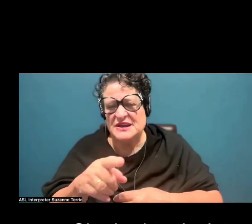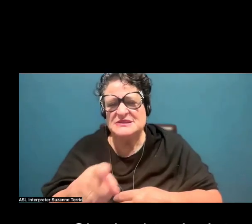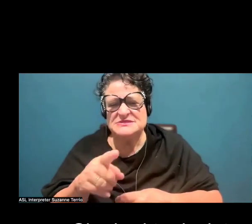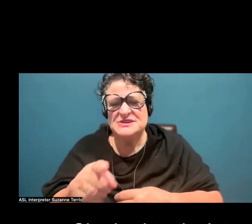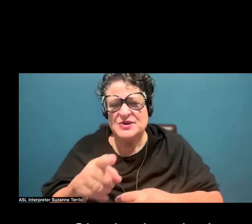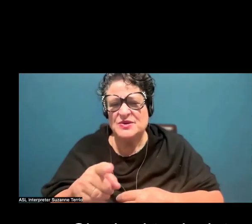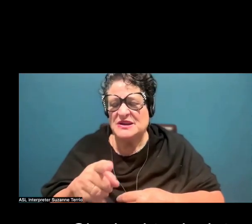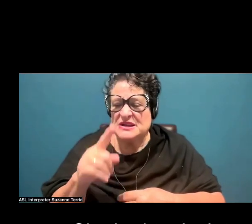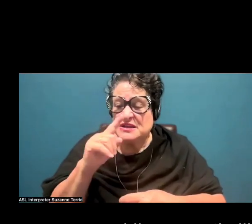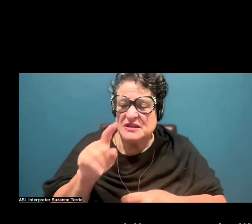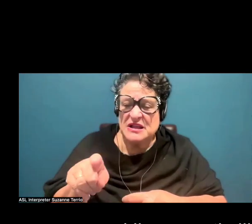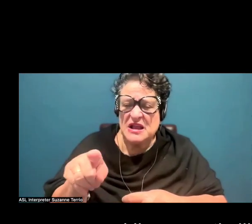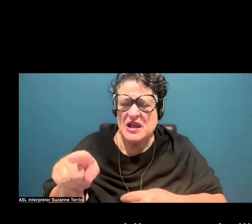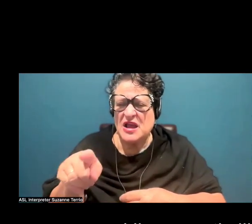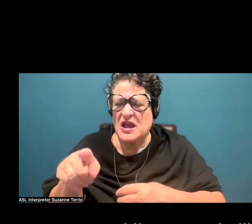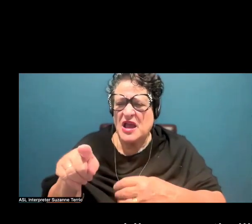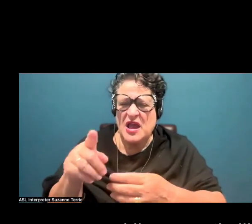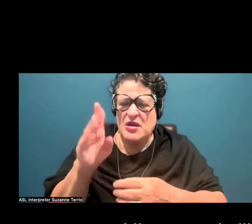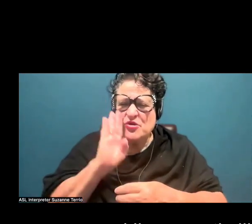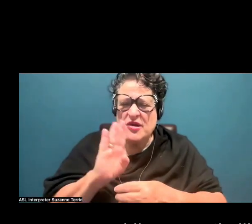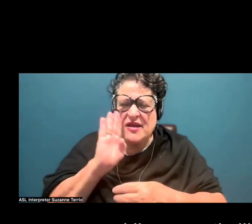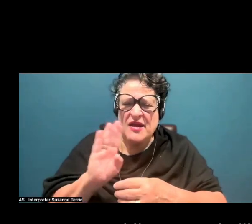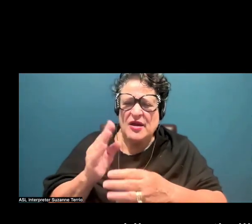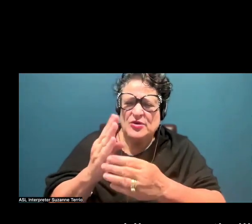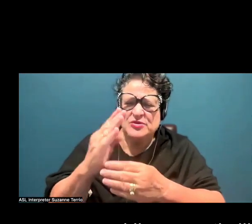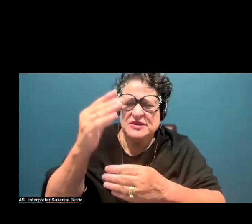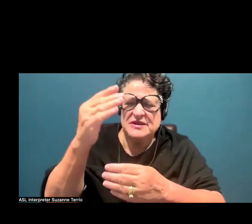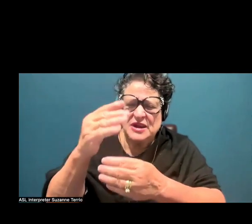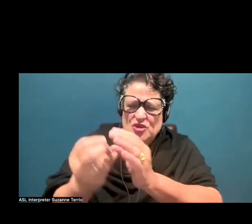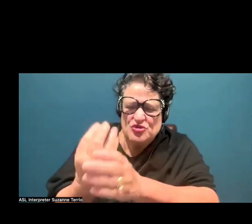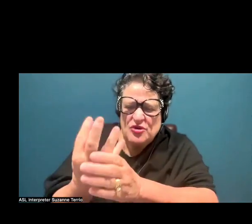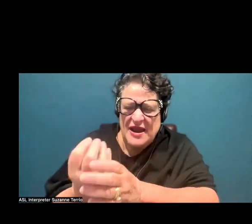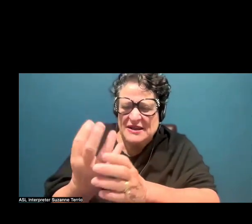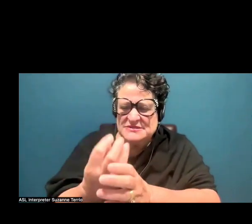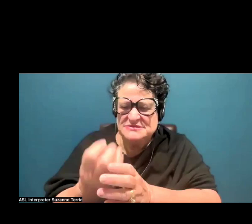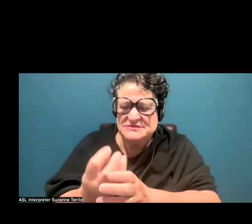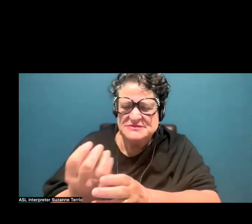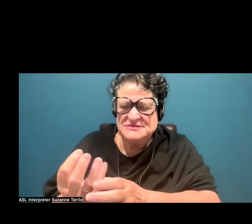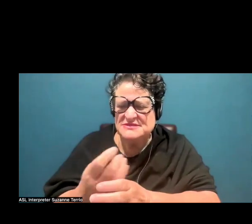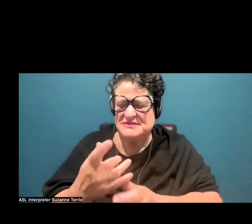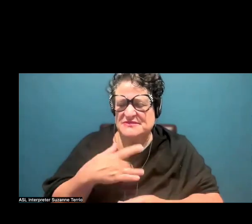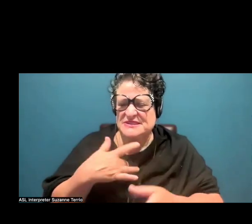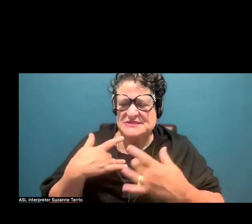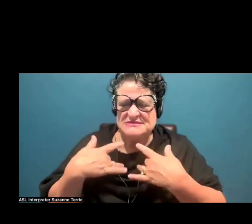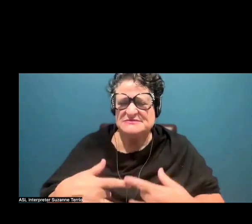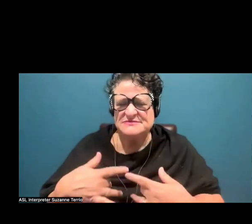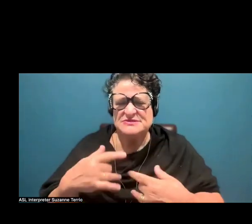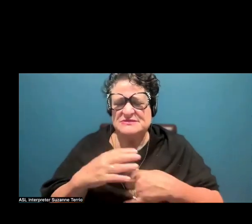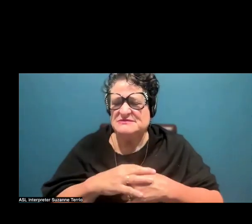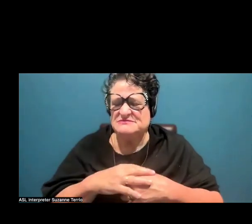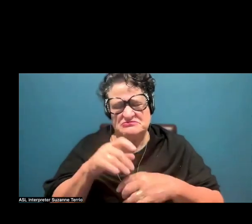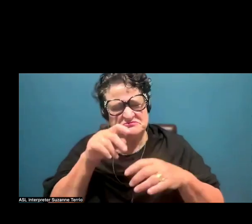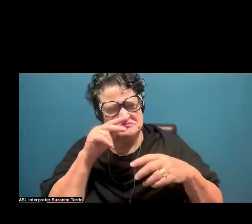saw first, brown, crackling, exactly like what grew in the rest of the grounds. She couldn't help but feel disappointed. And then she looked